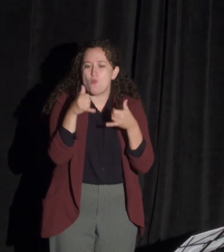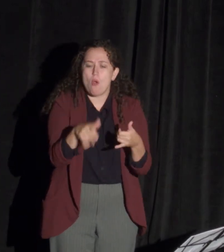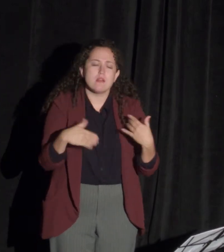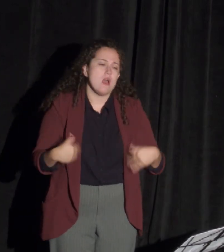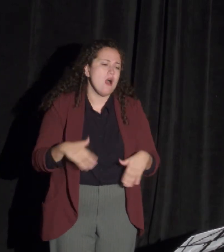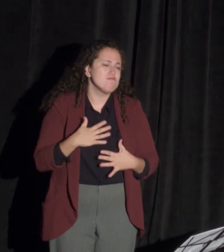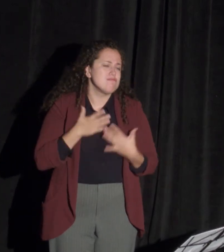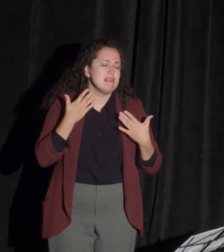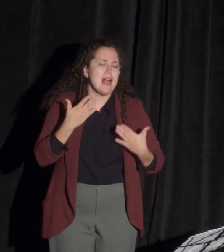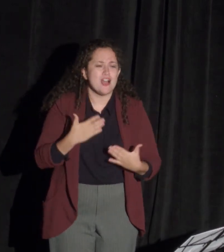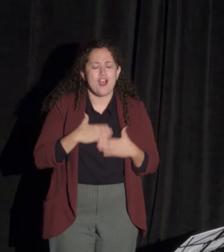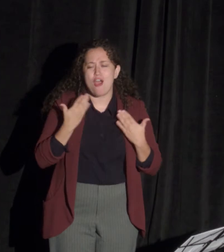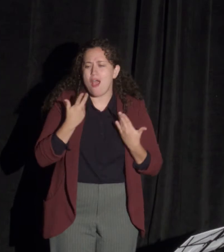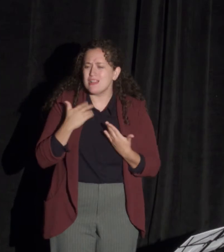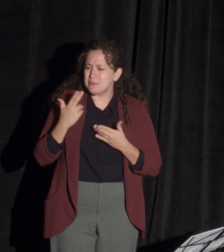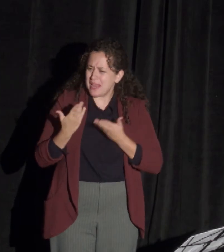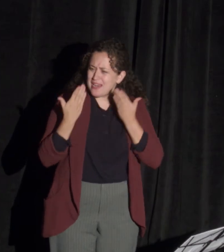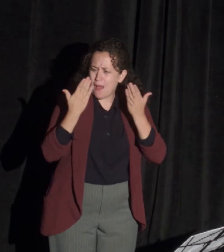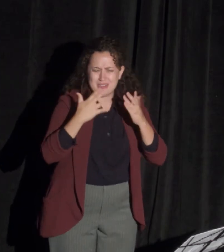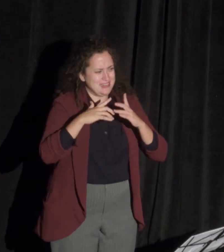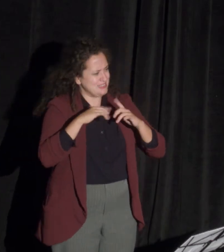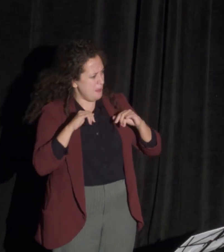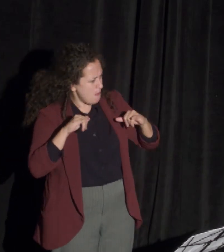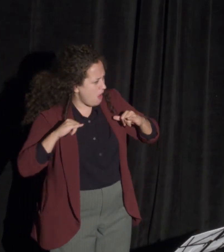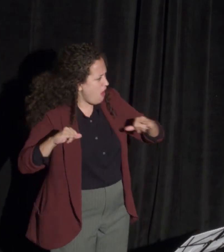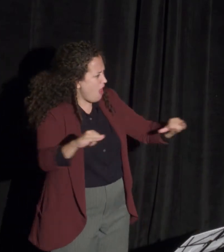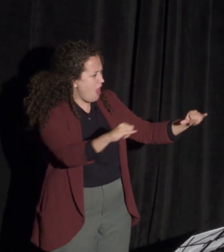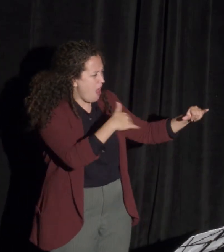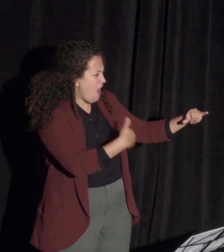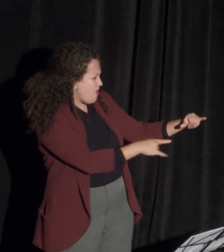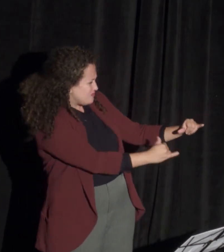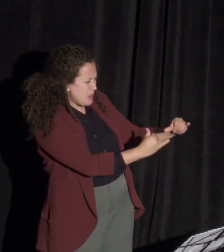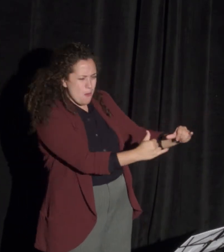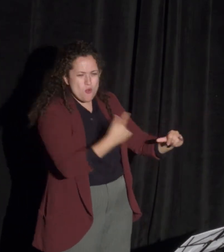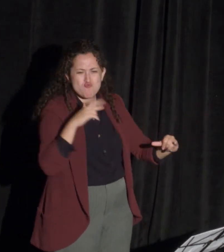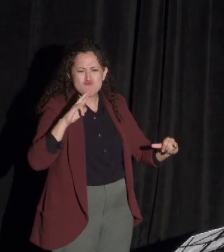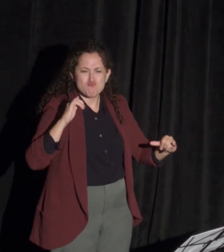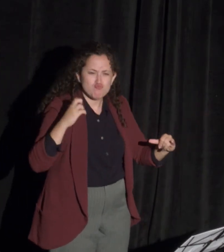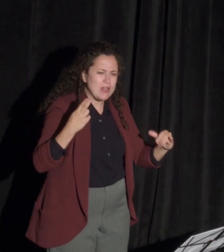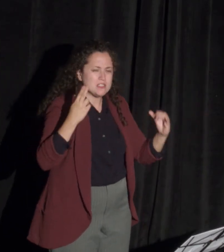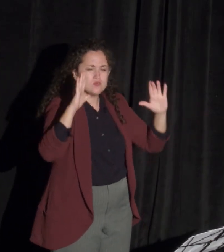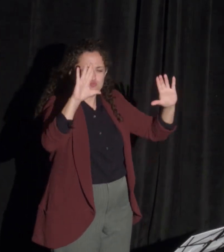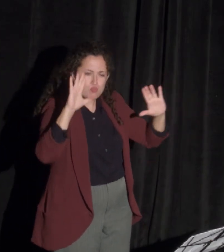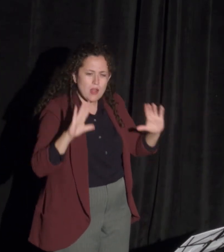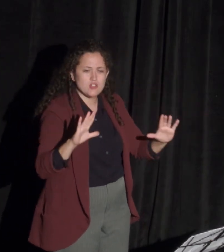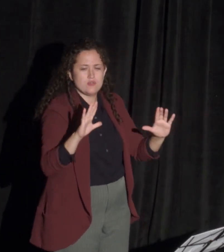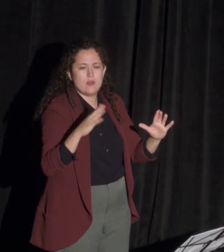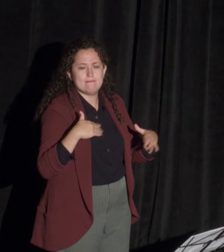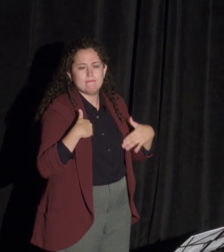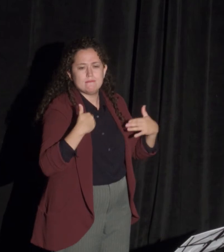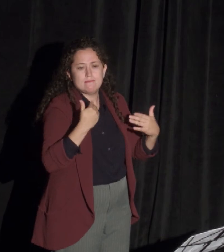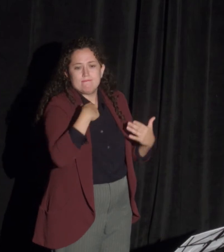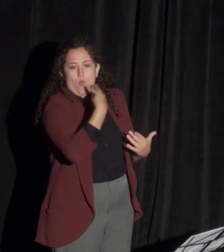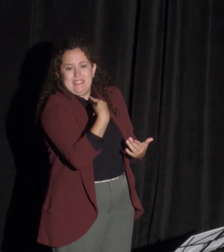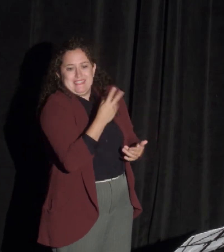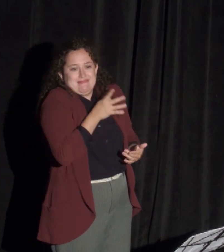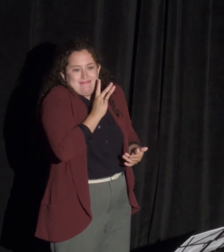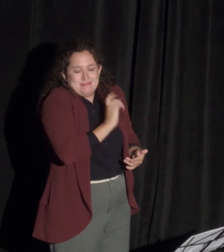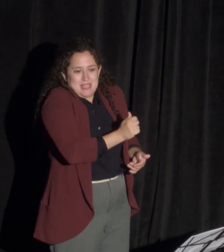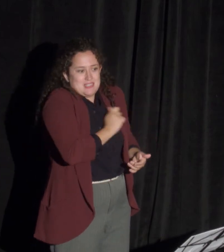other rich and wonderful voices in our field. I love YA myself because it deeply values and puts a priority